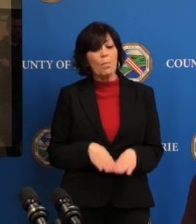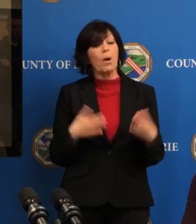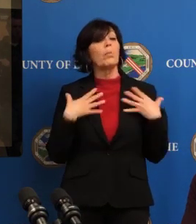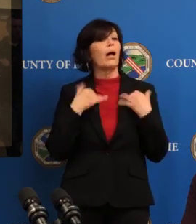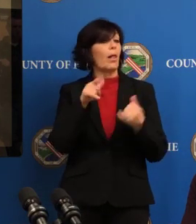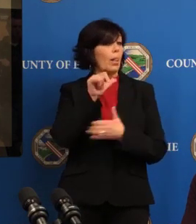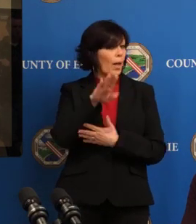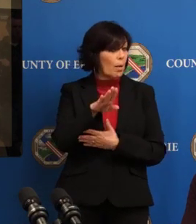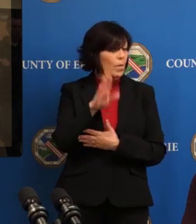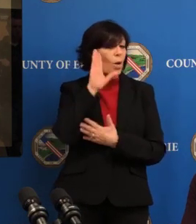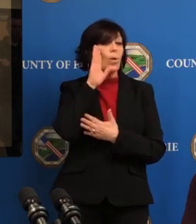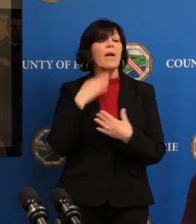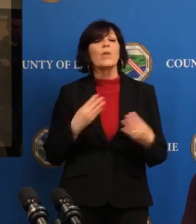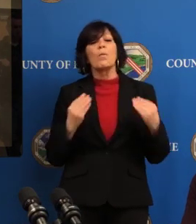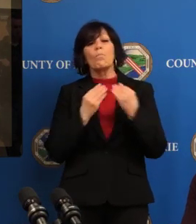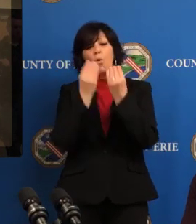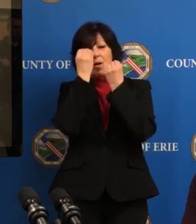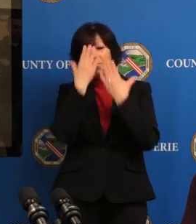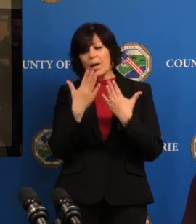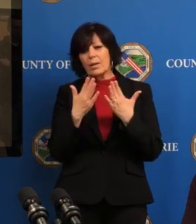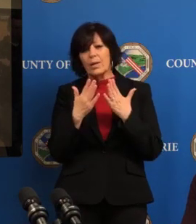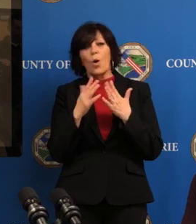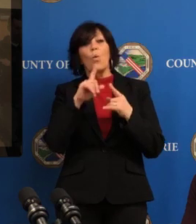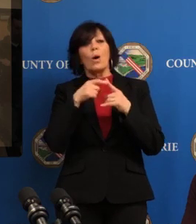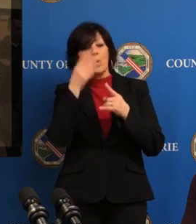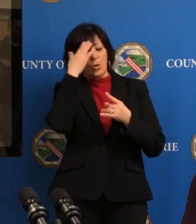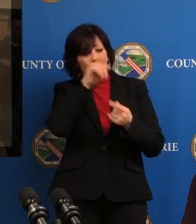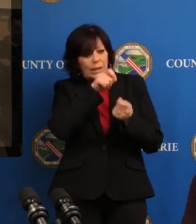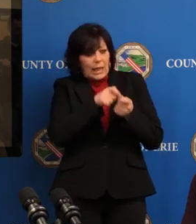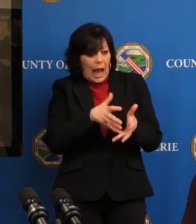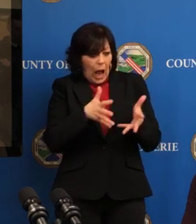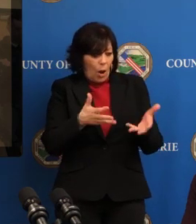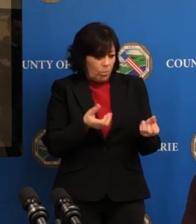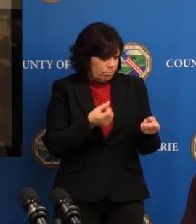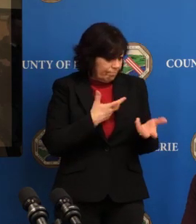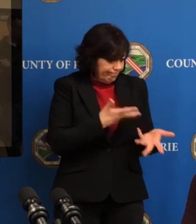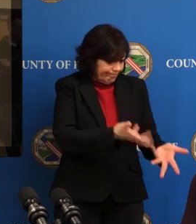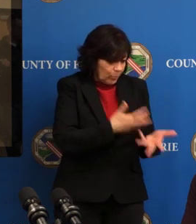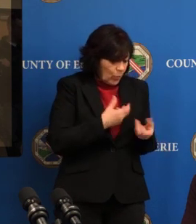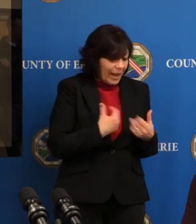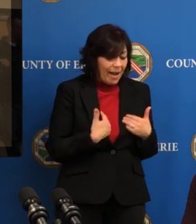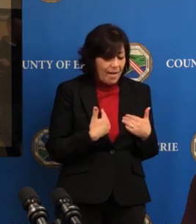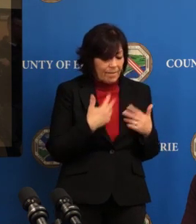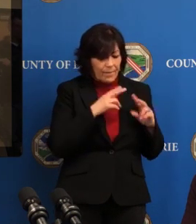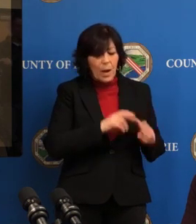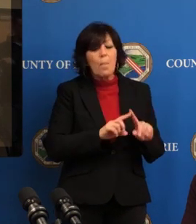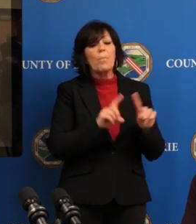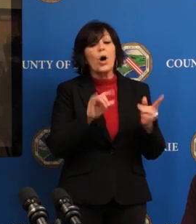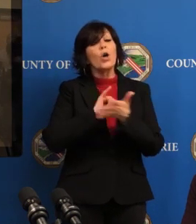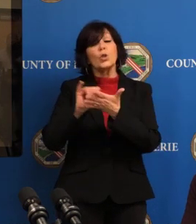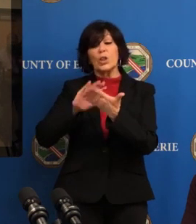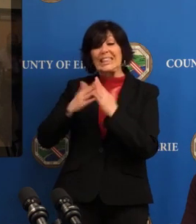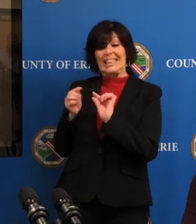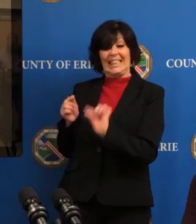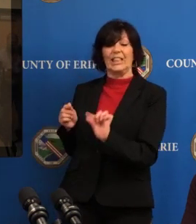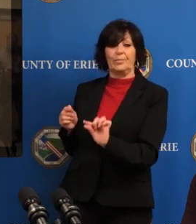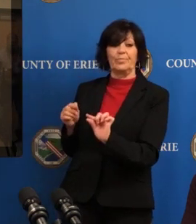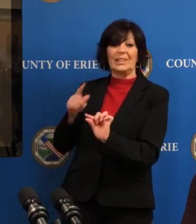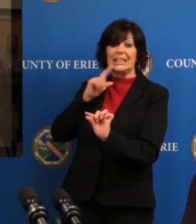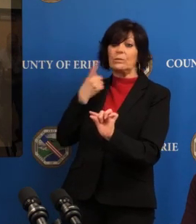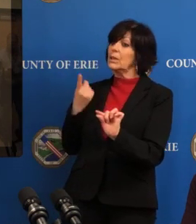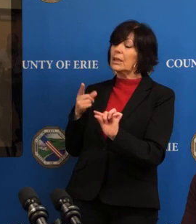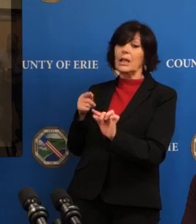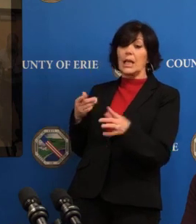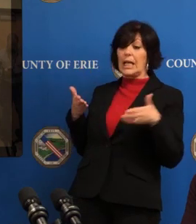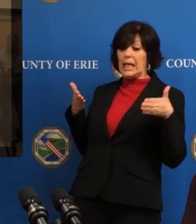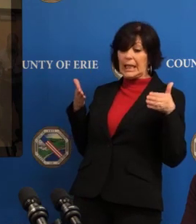have more information on that when we know exactly how much we have from sample kits and reagents. But New York City is really the epicenter